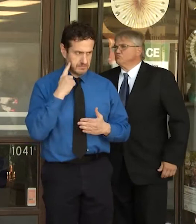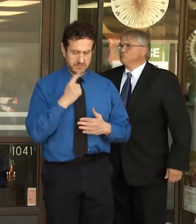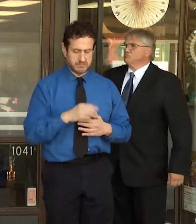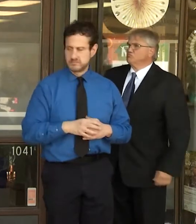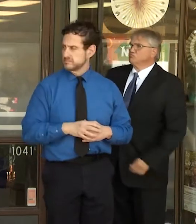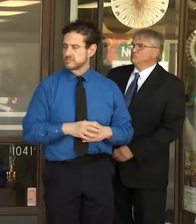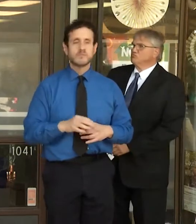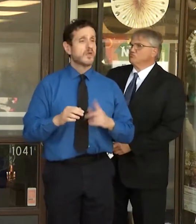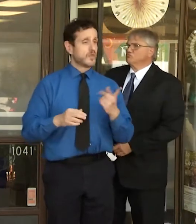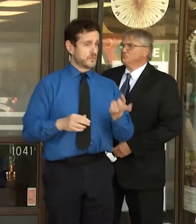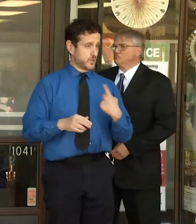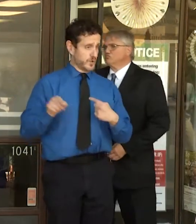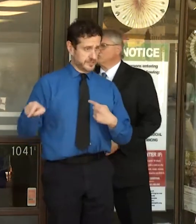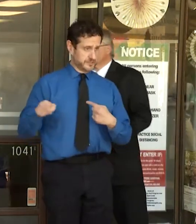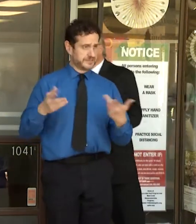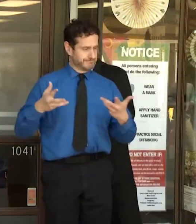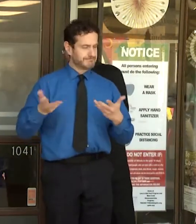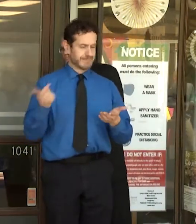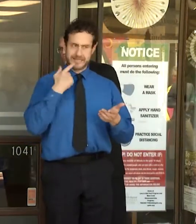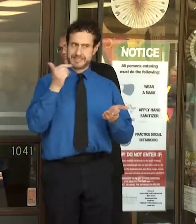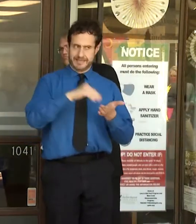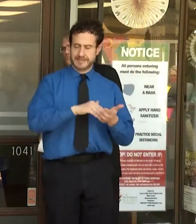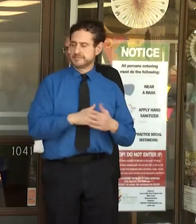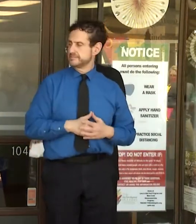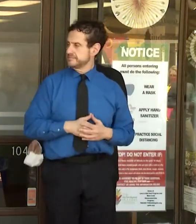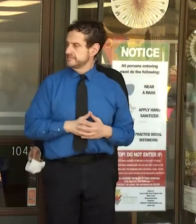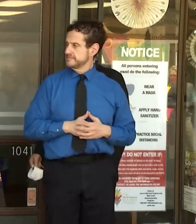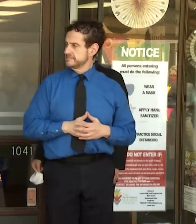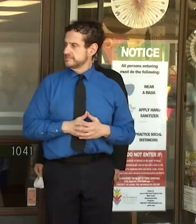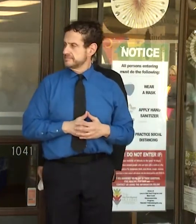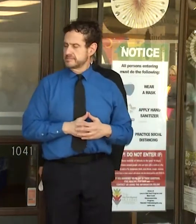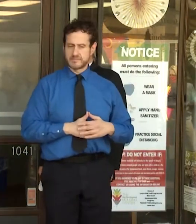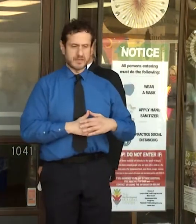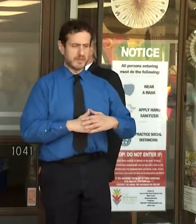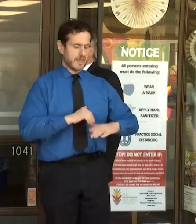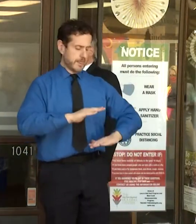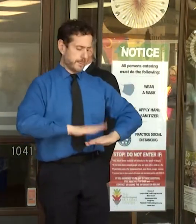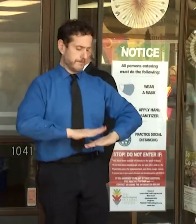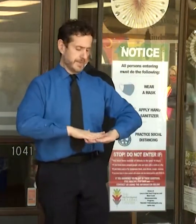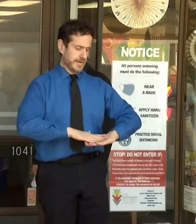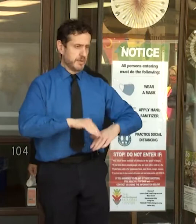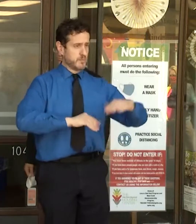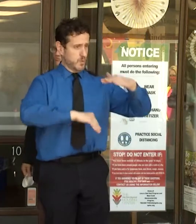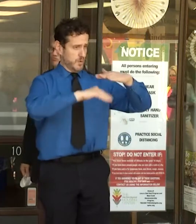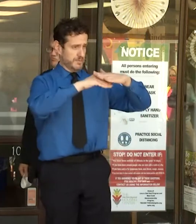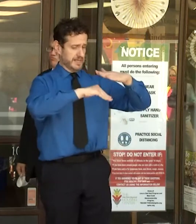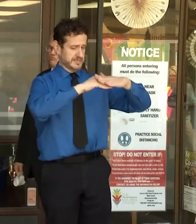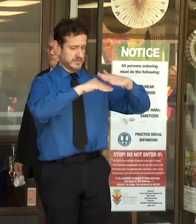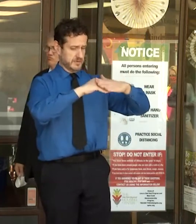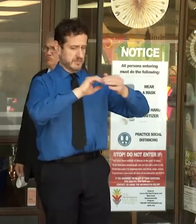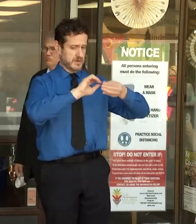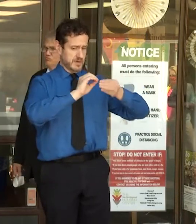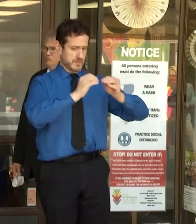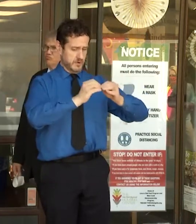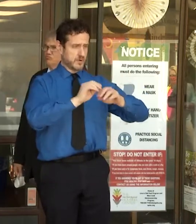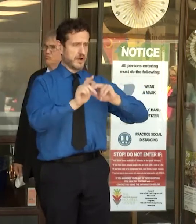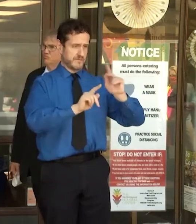from Alice is, what's the minimum or maximum that number of folks that we think